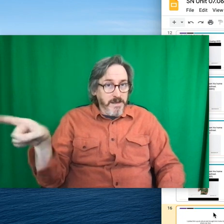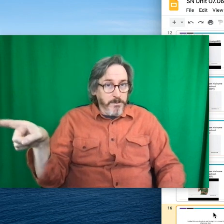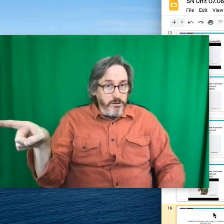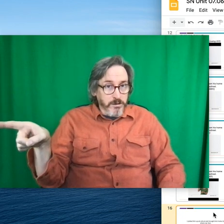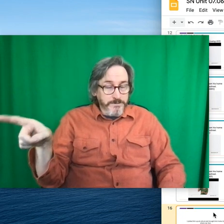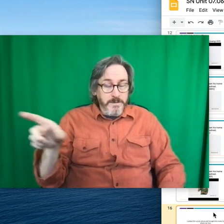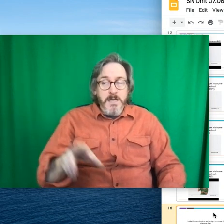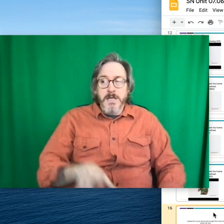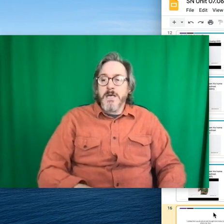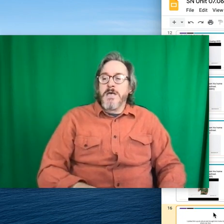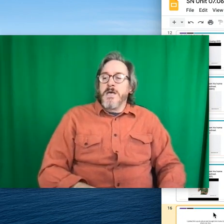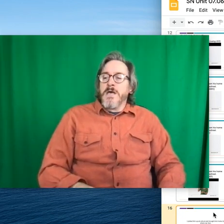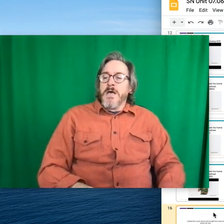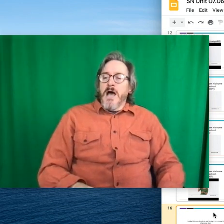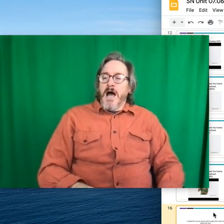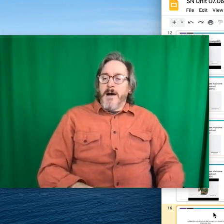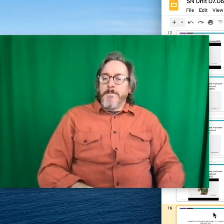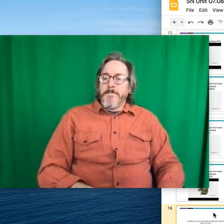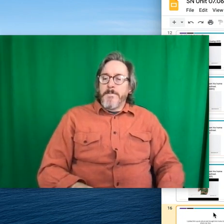singular, they plural.